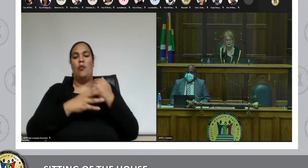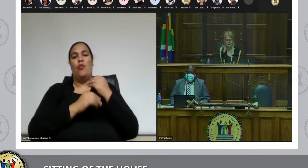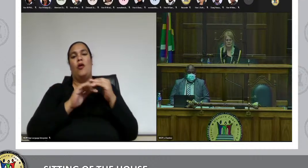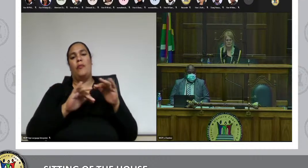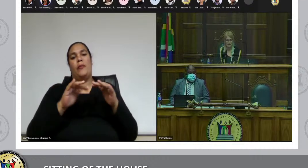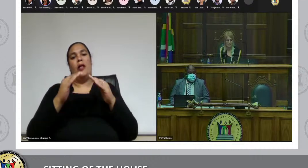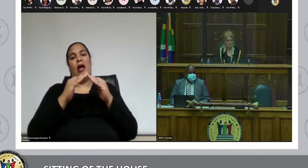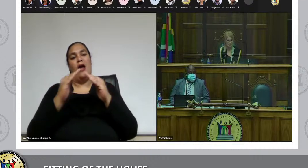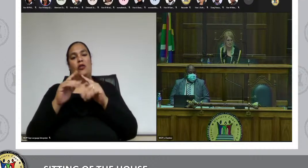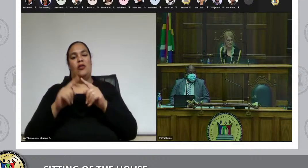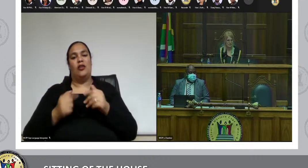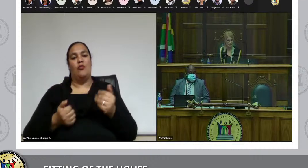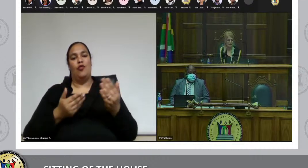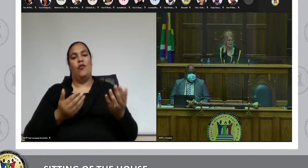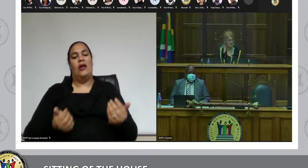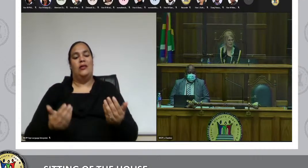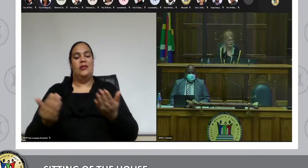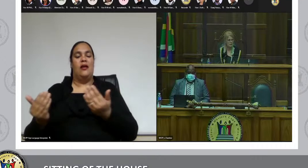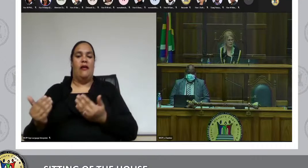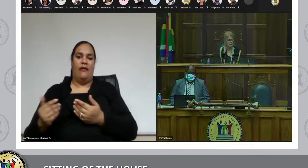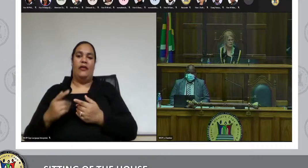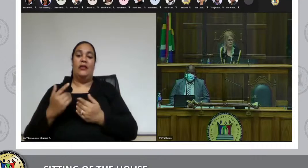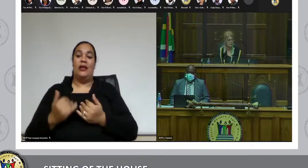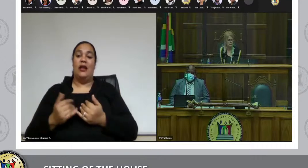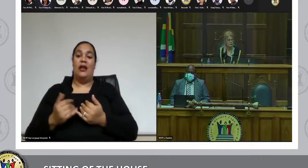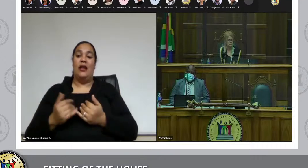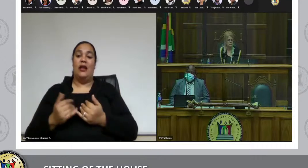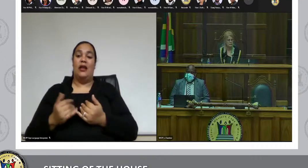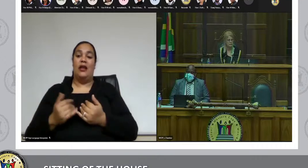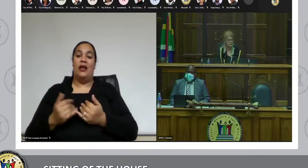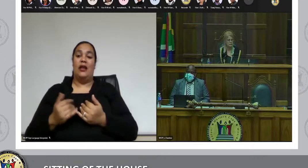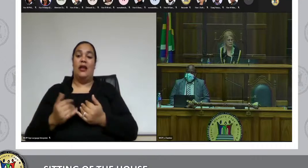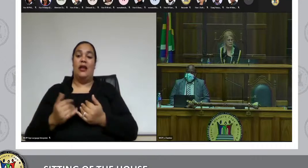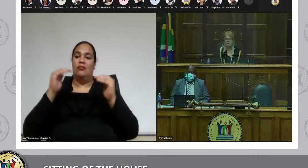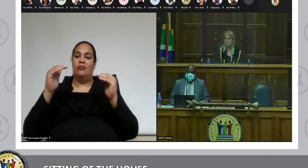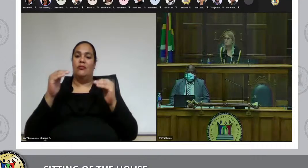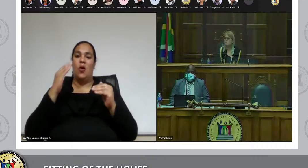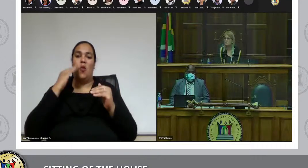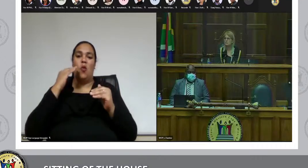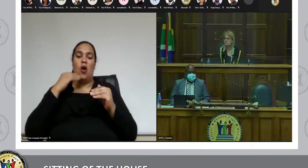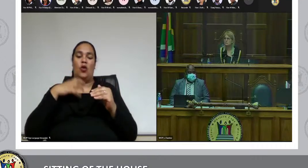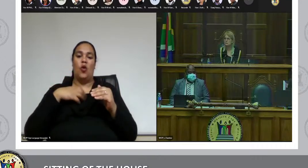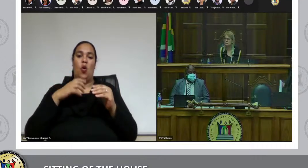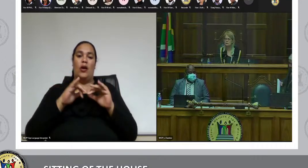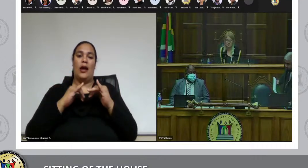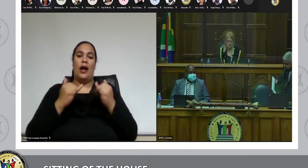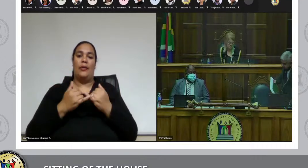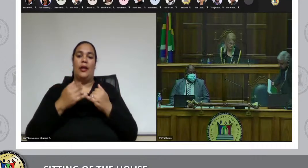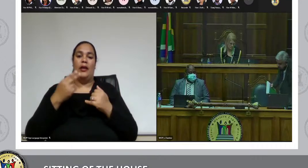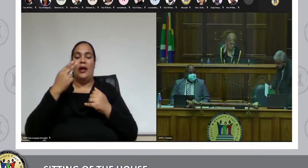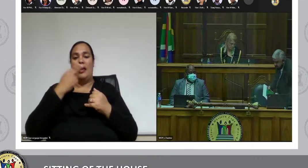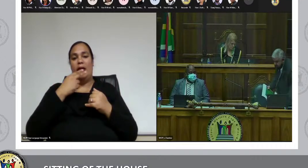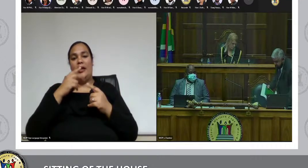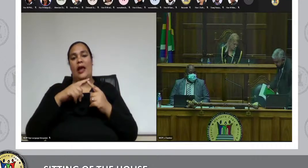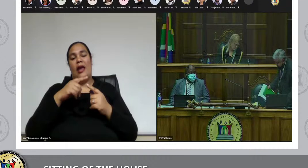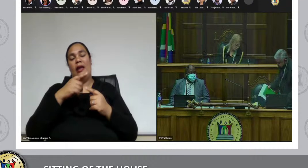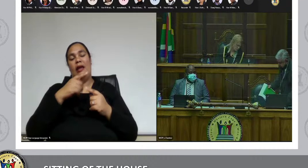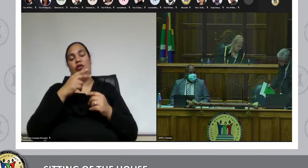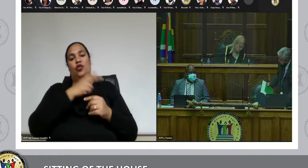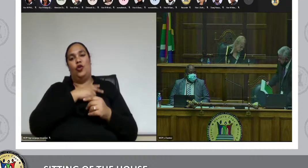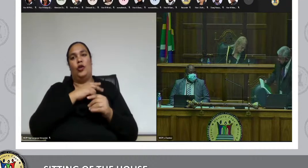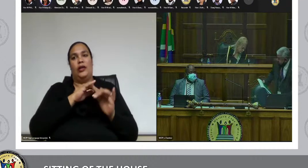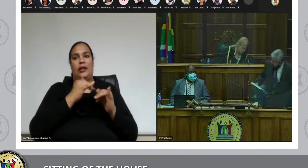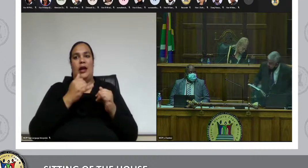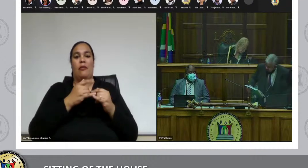and also provide them with services, is now used to enrich white-owned companies such as Red Ant Security Company.